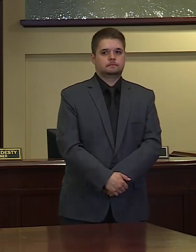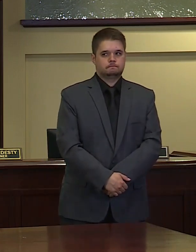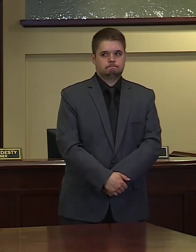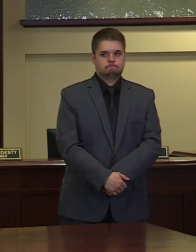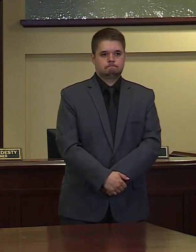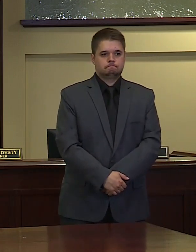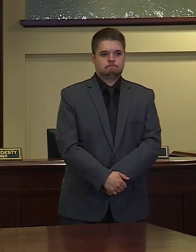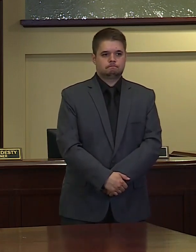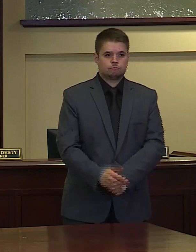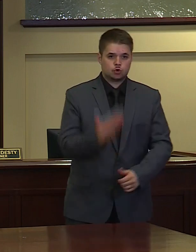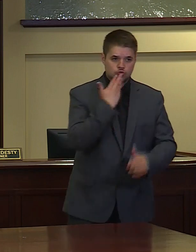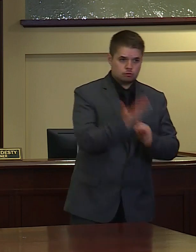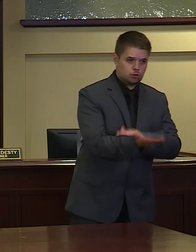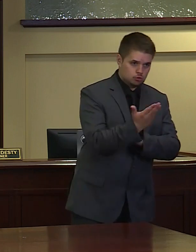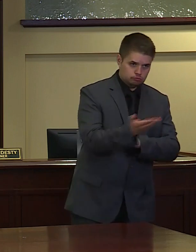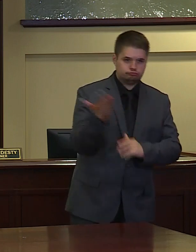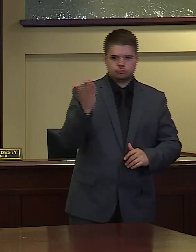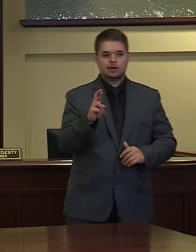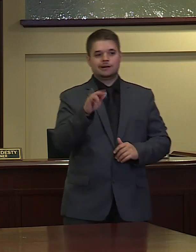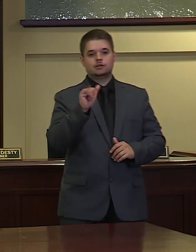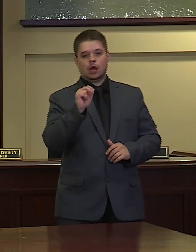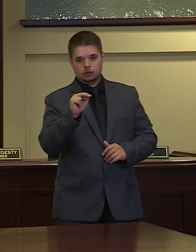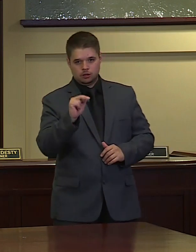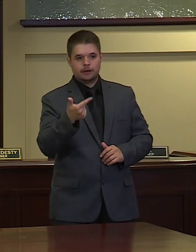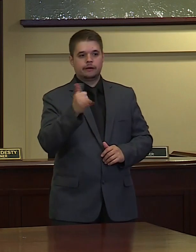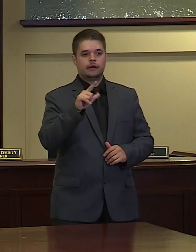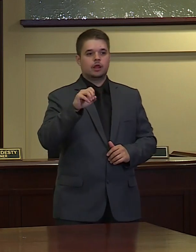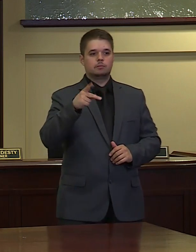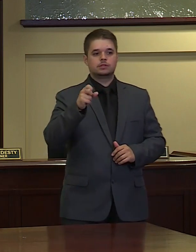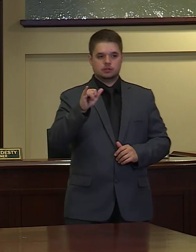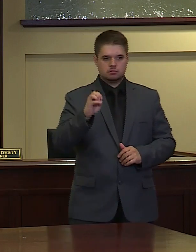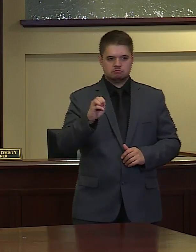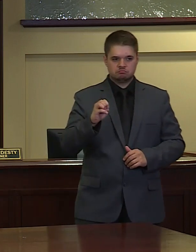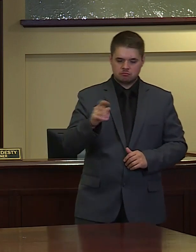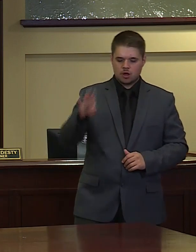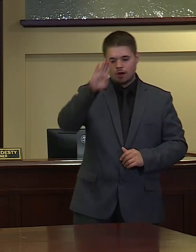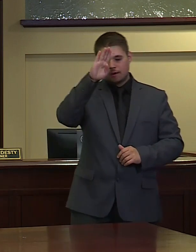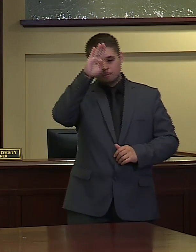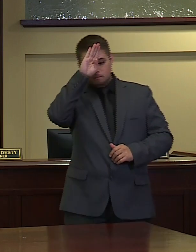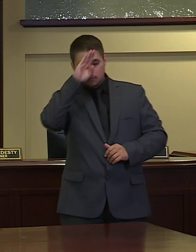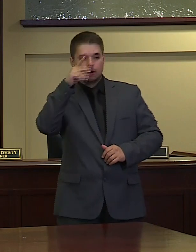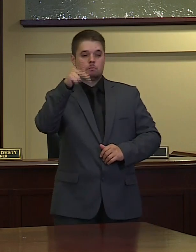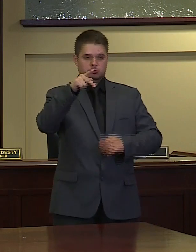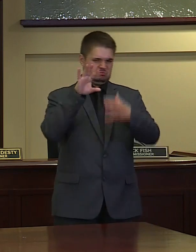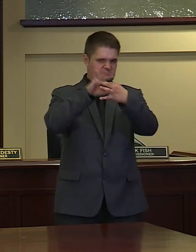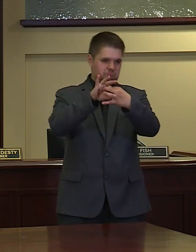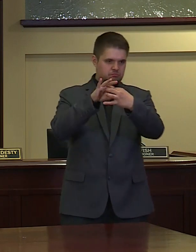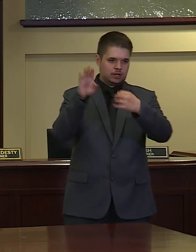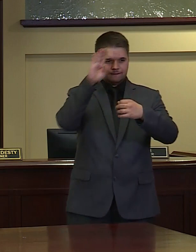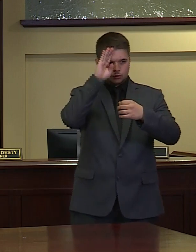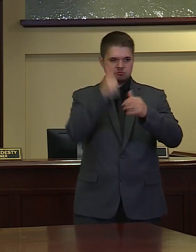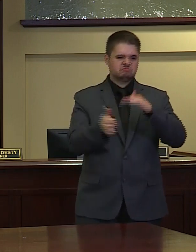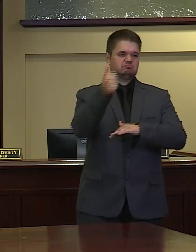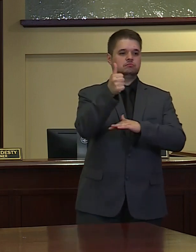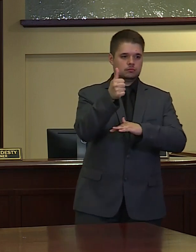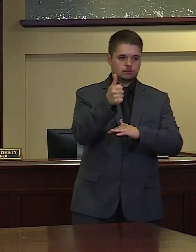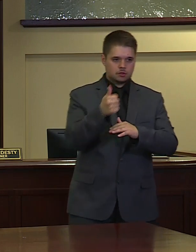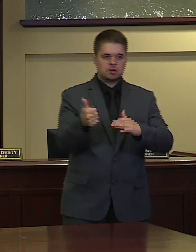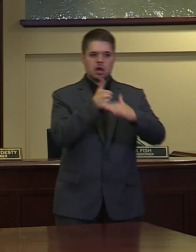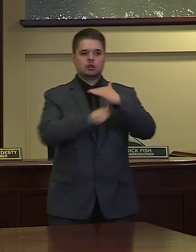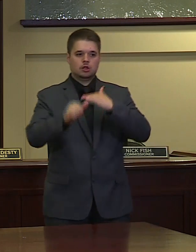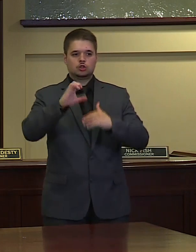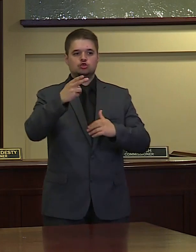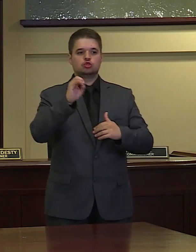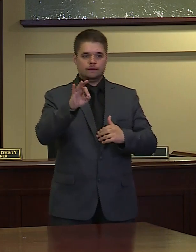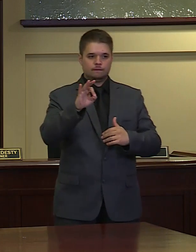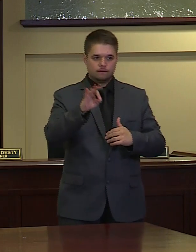Good morning. My name is Ryan Gillespie, and I'm a division chief with Portland Fire and Rescue. I'm a member of Chief Sarah Boone's command staff.